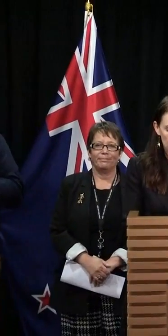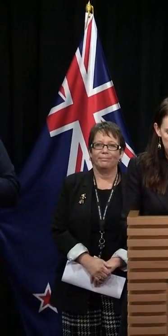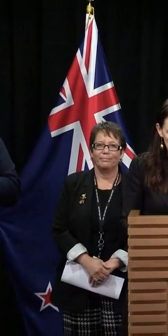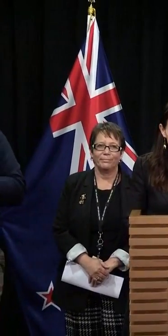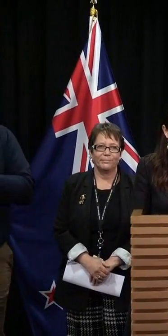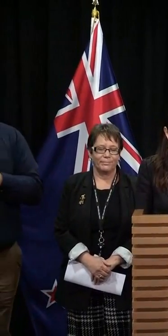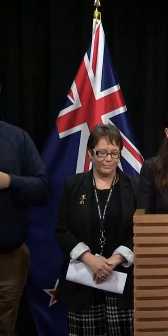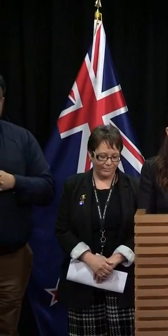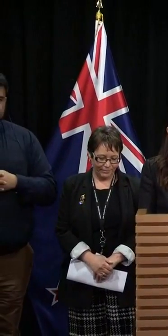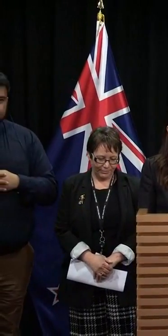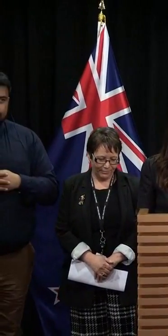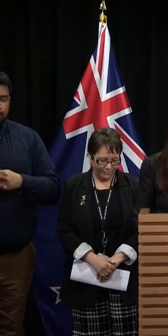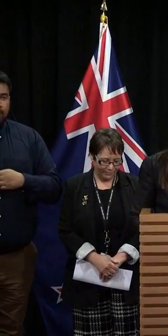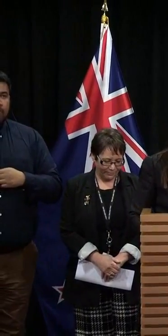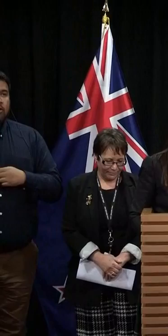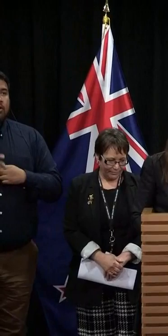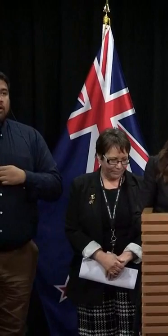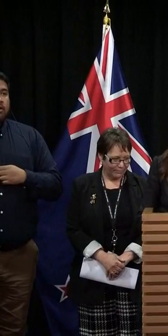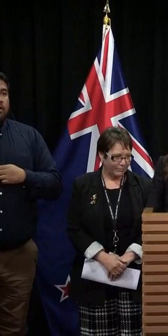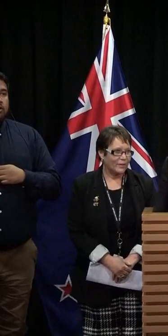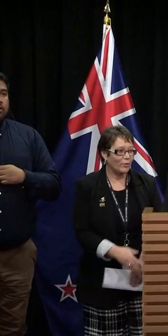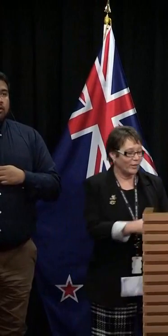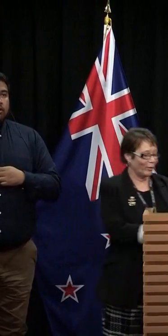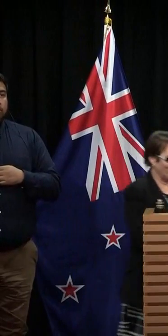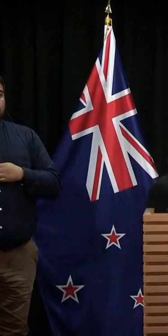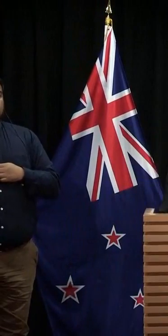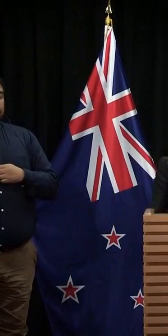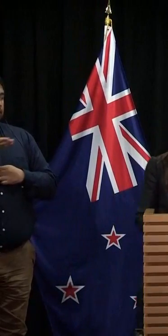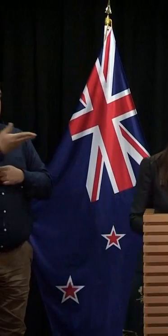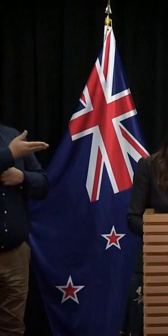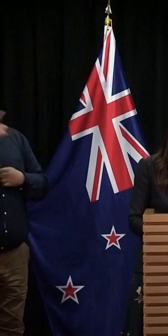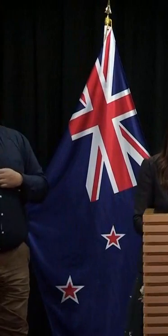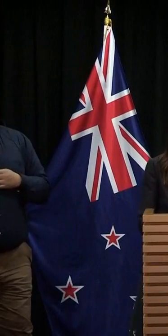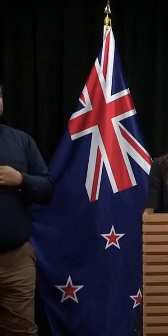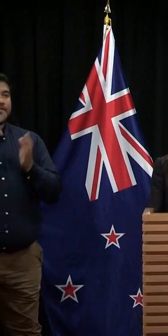Today I am joined by Minister Tracy Martin.